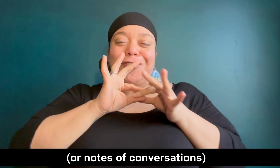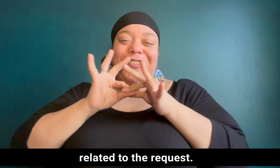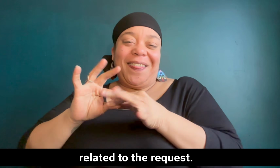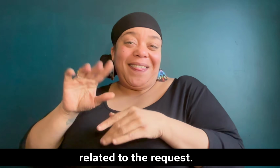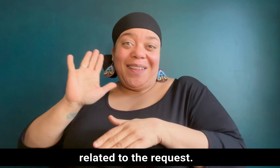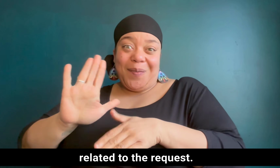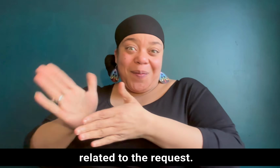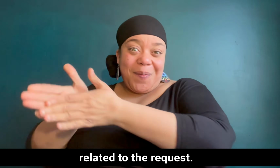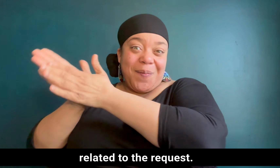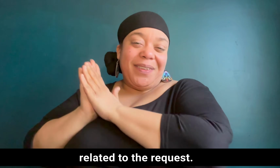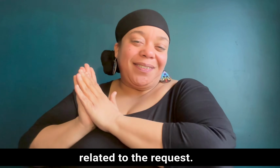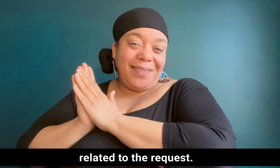related to the request.